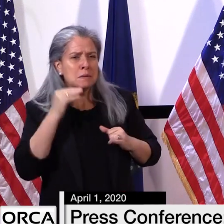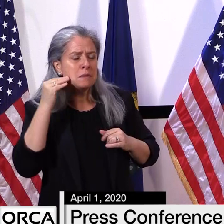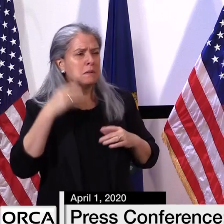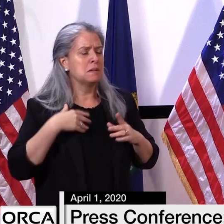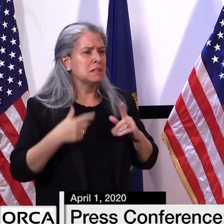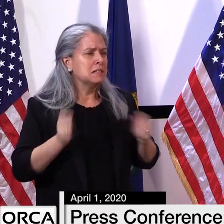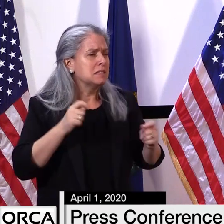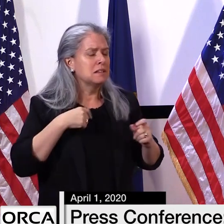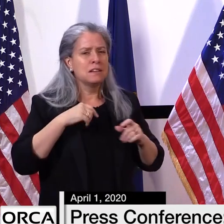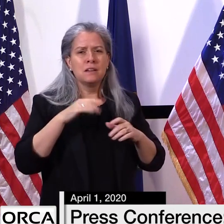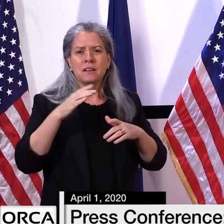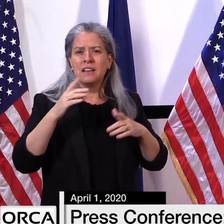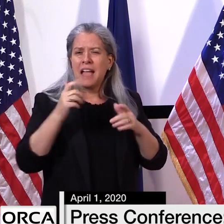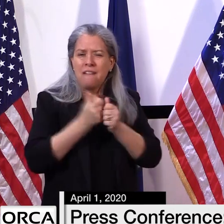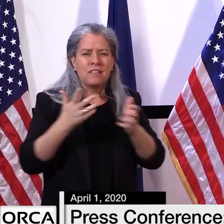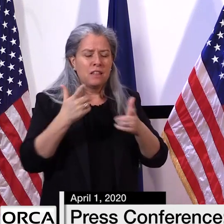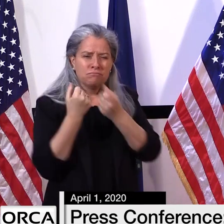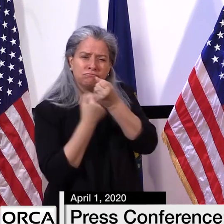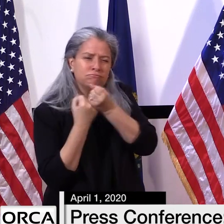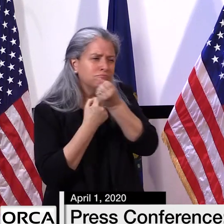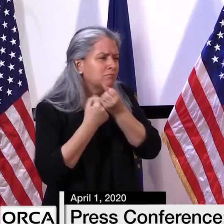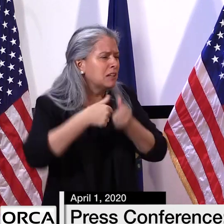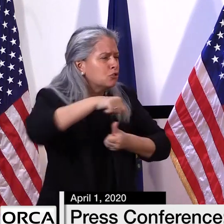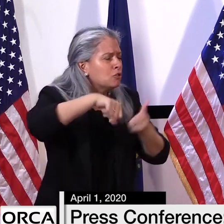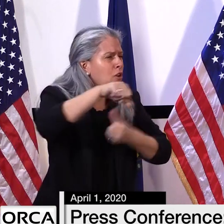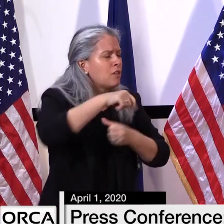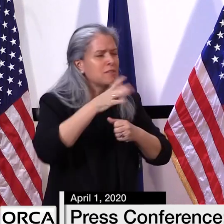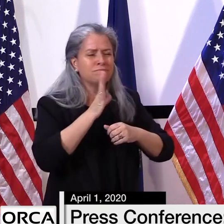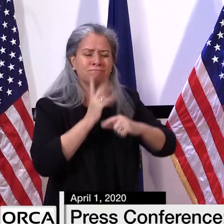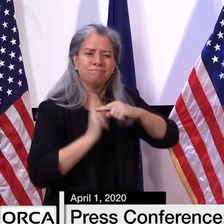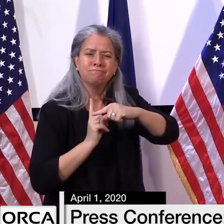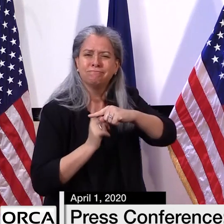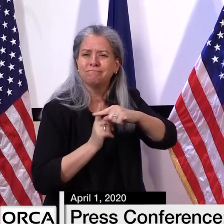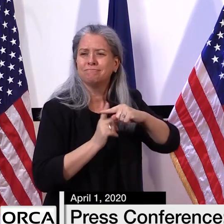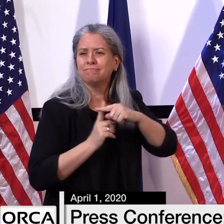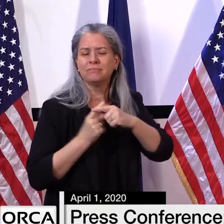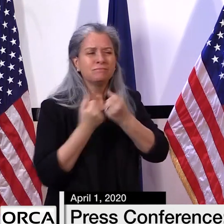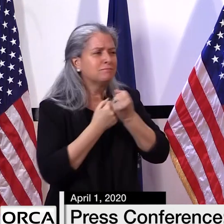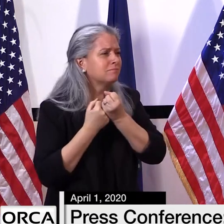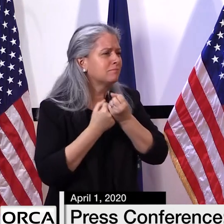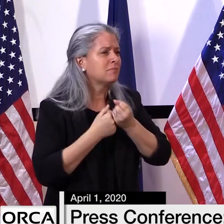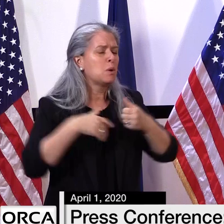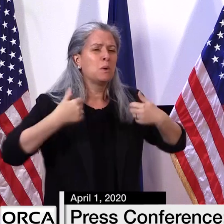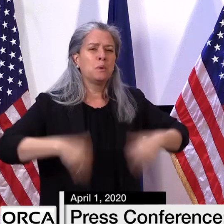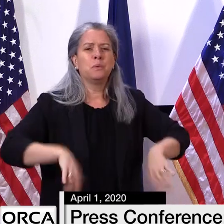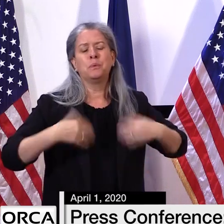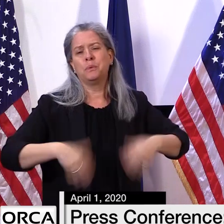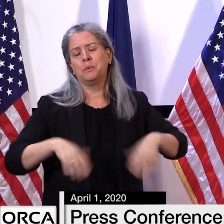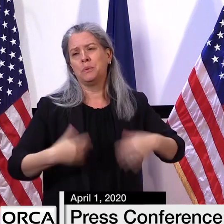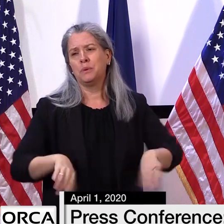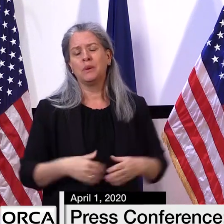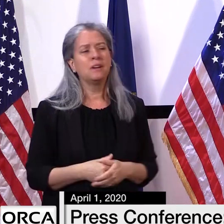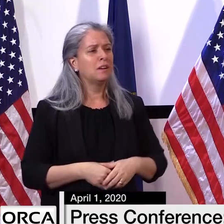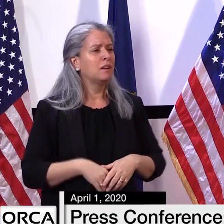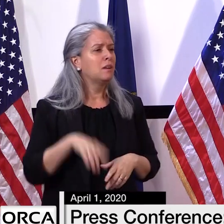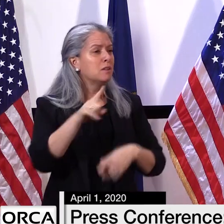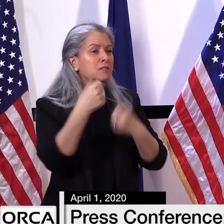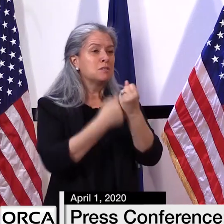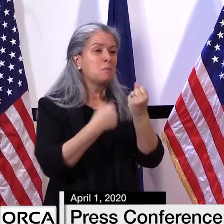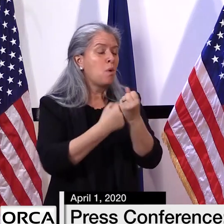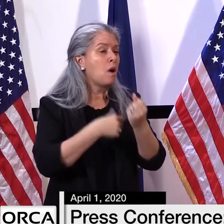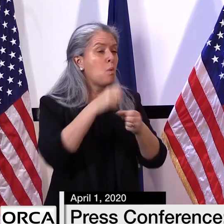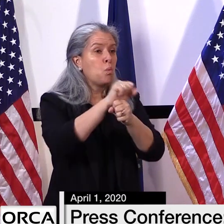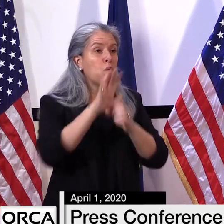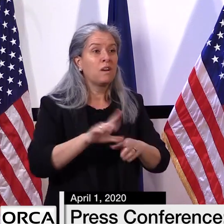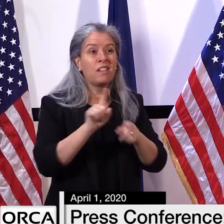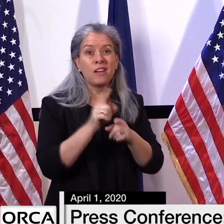our families, our friends, our neighbors. From the outpouring of support for frontline healthcare workers and businesses like grocery